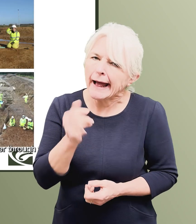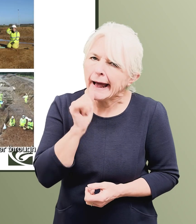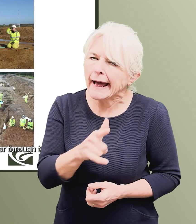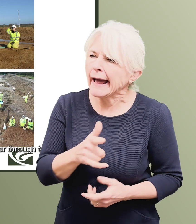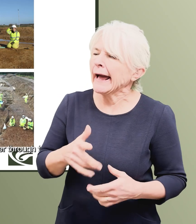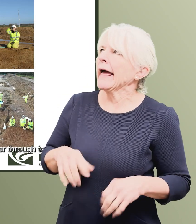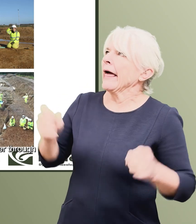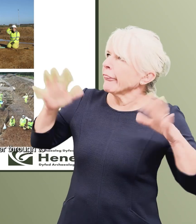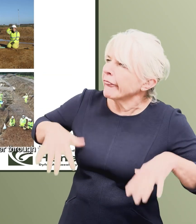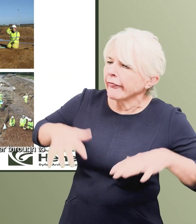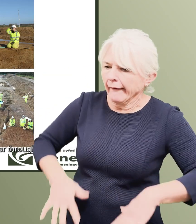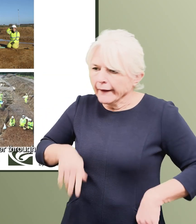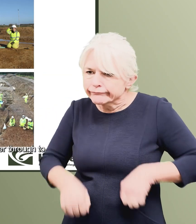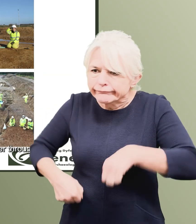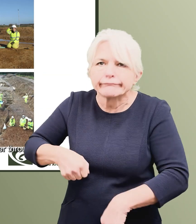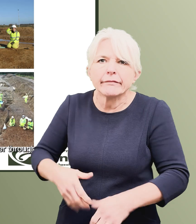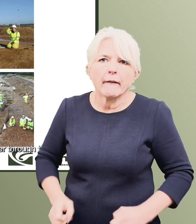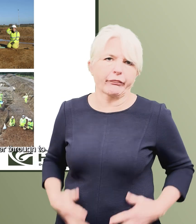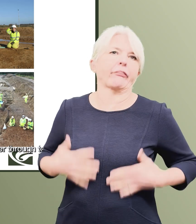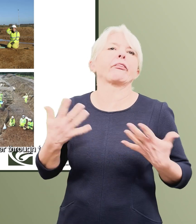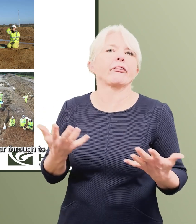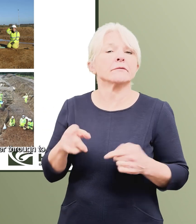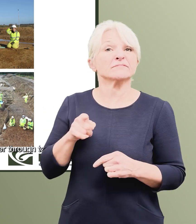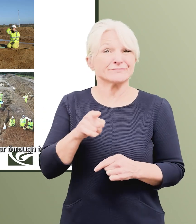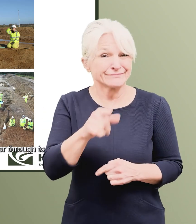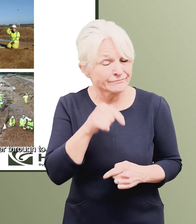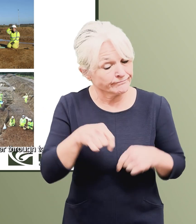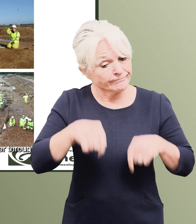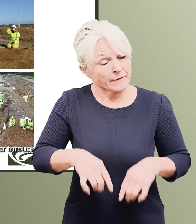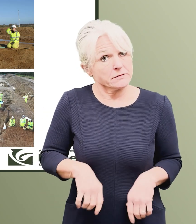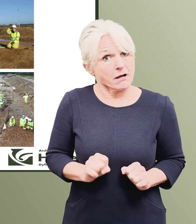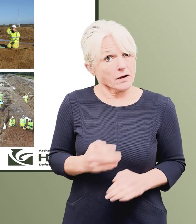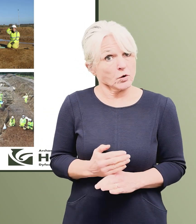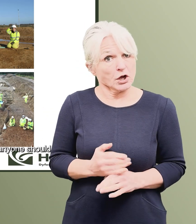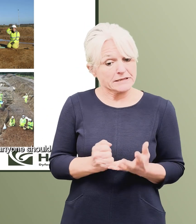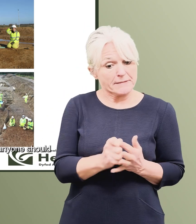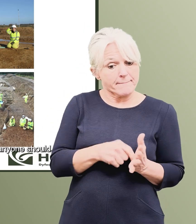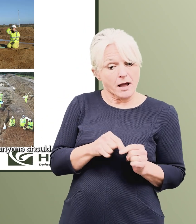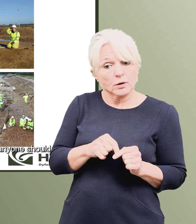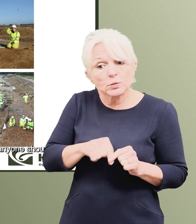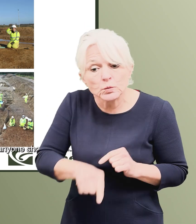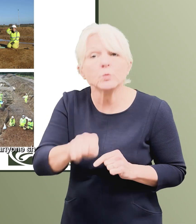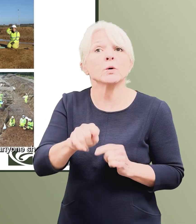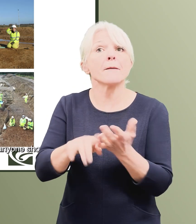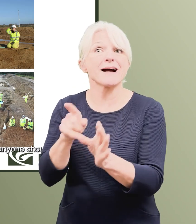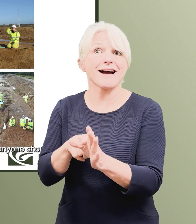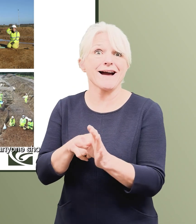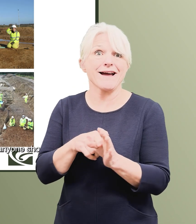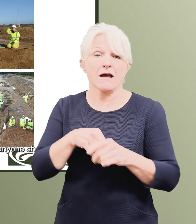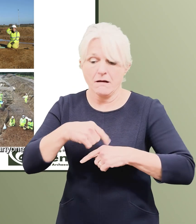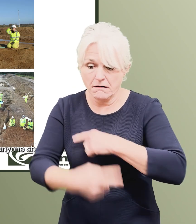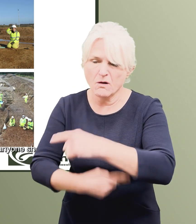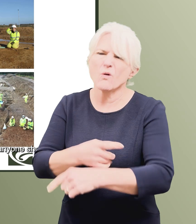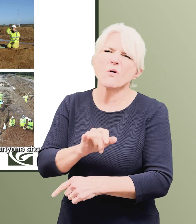scheme ran, broadly speaking, from September through to May, so every bad month in the year. This is us on a